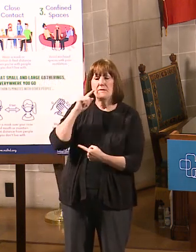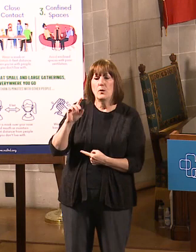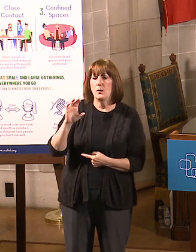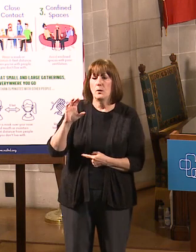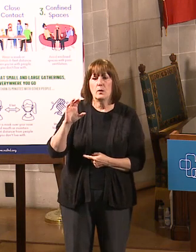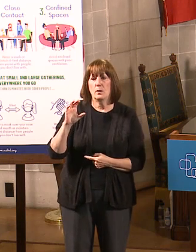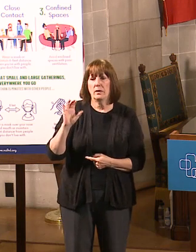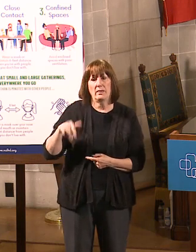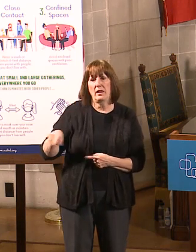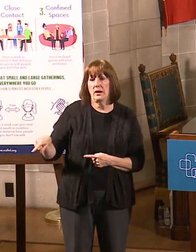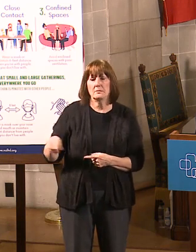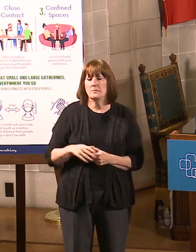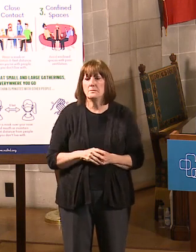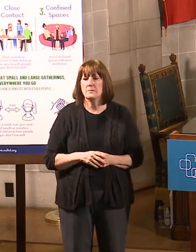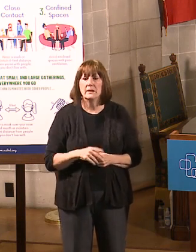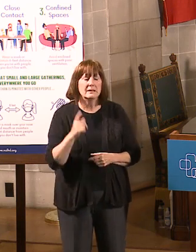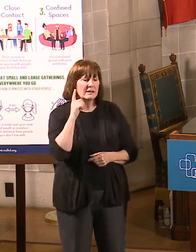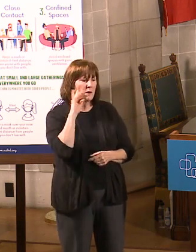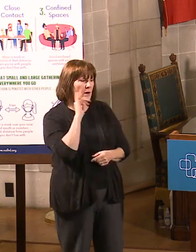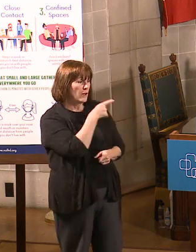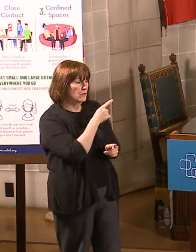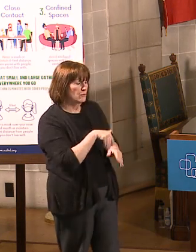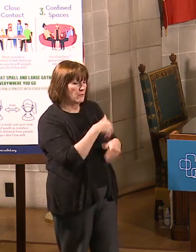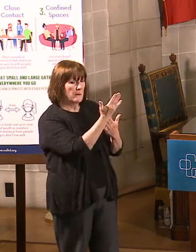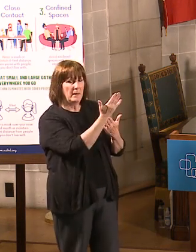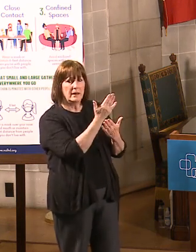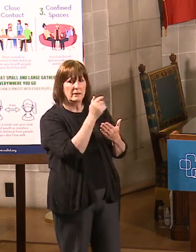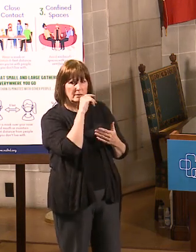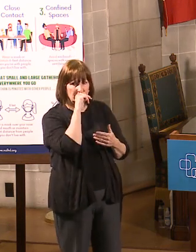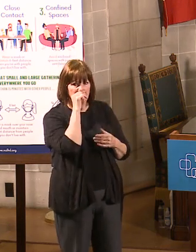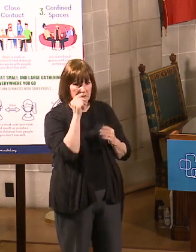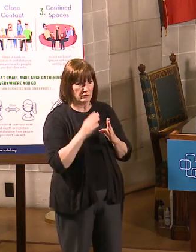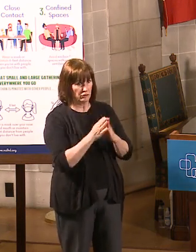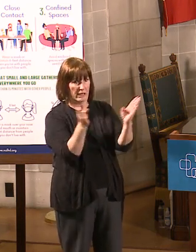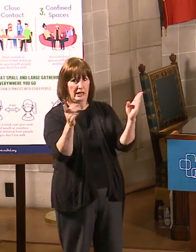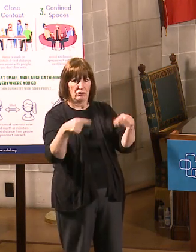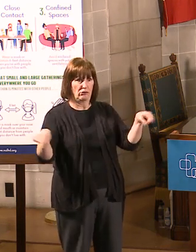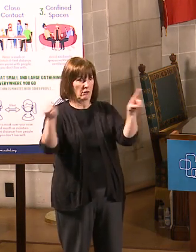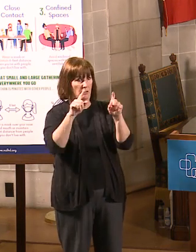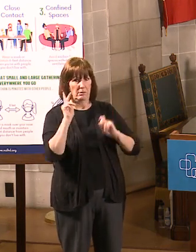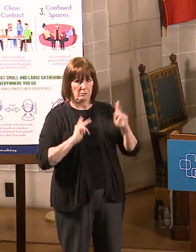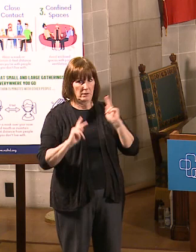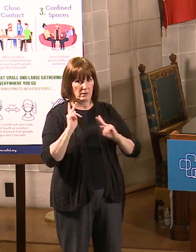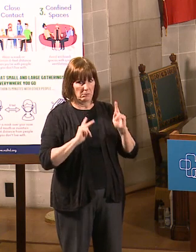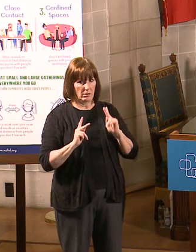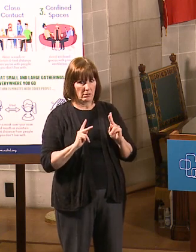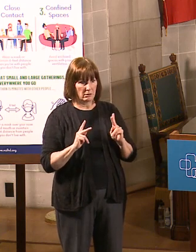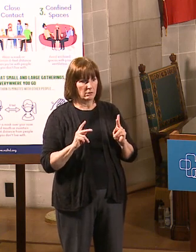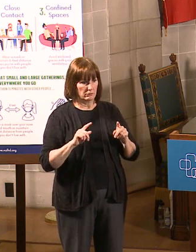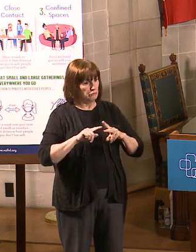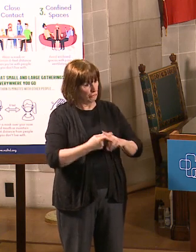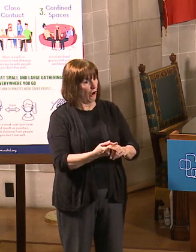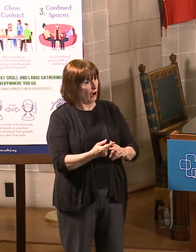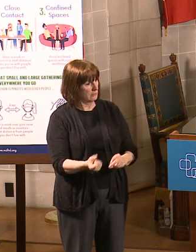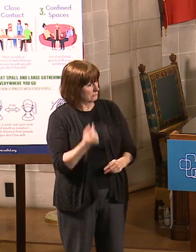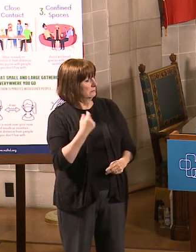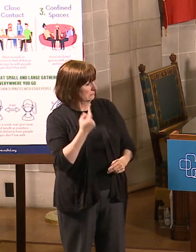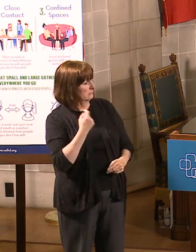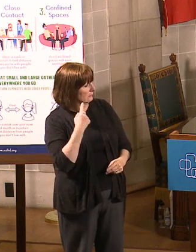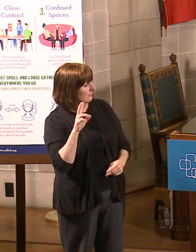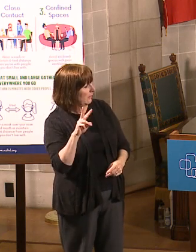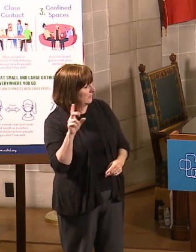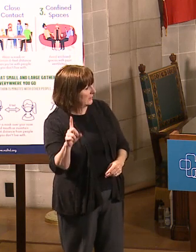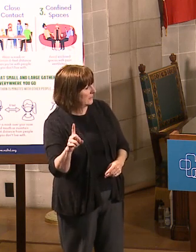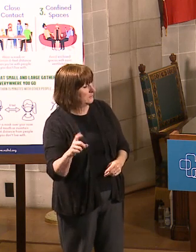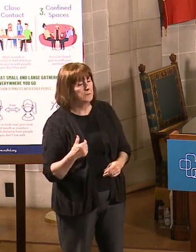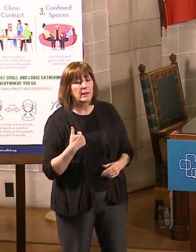calcium translation. It sounded like you were recommending that the general population gear up with vitamin D. Is that